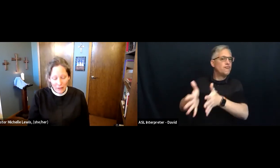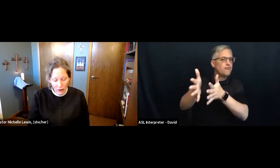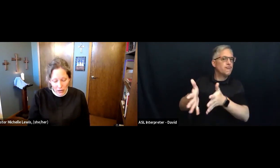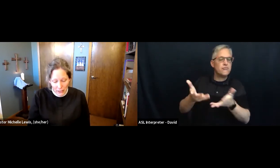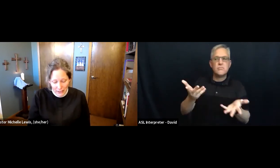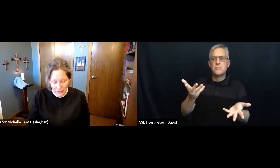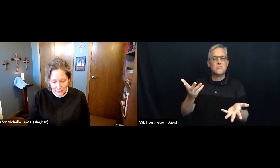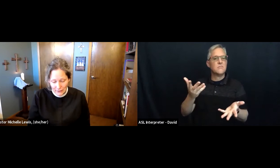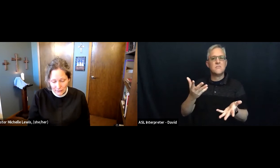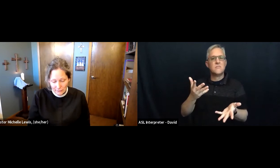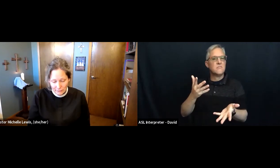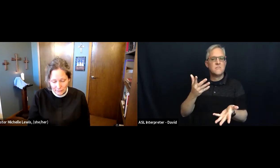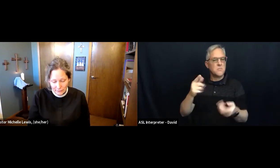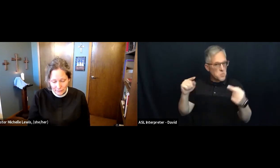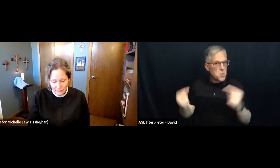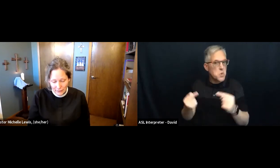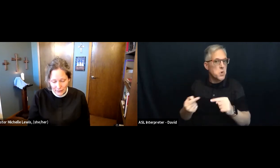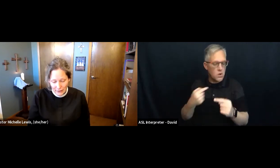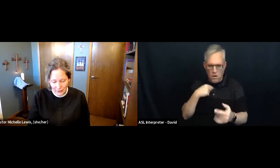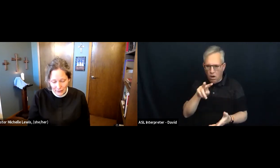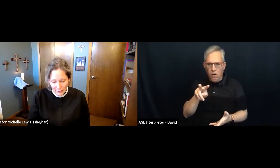Breaks my heart.